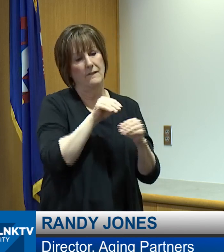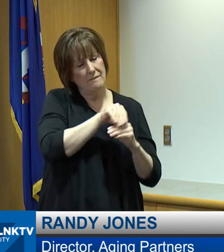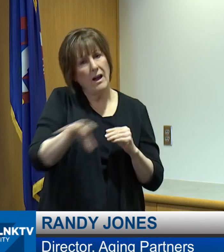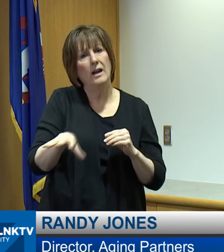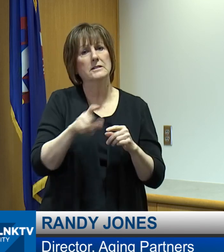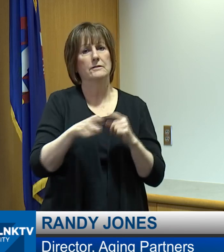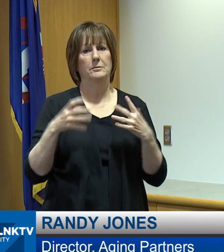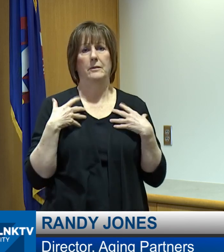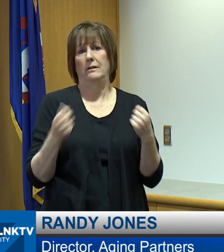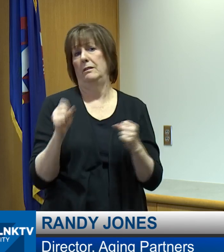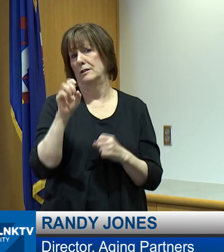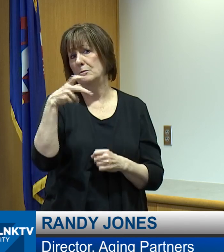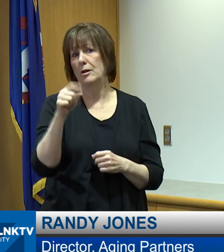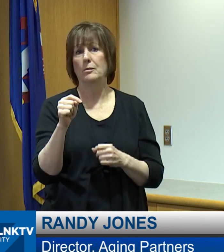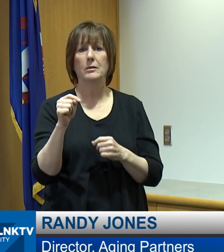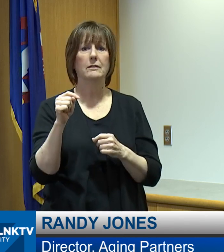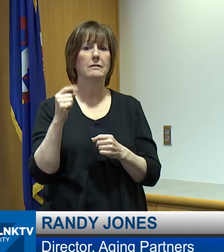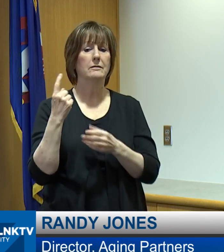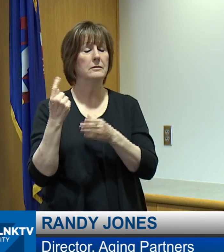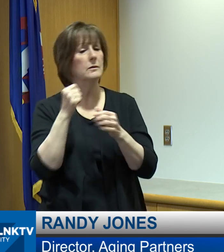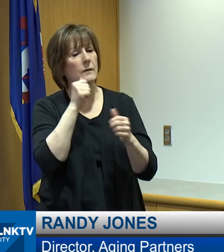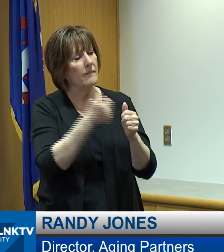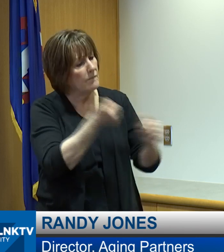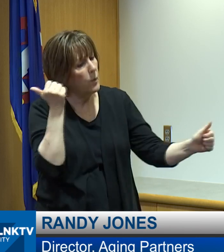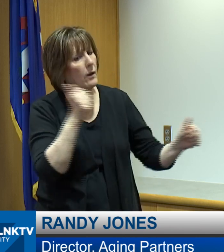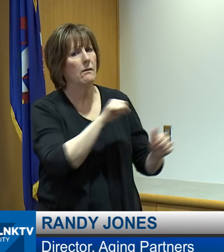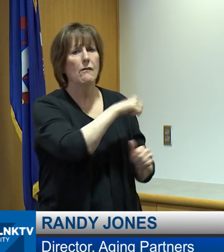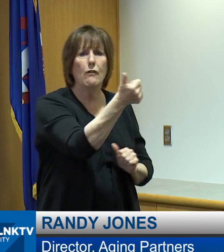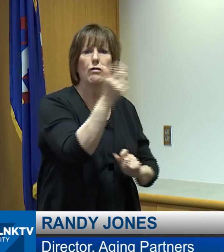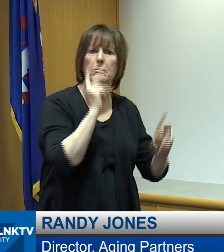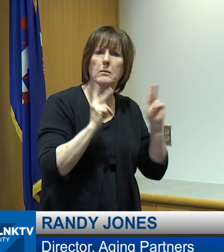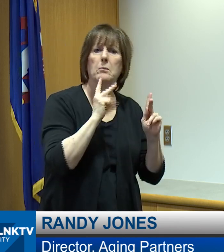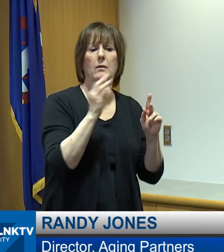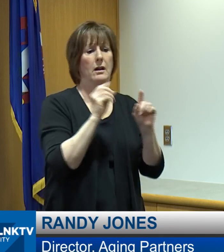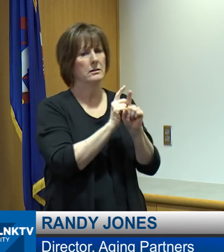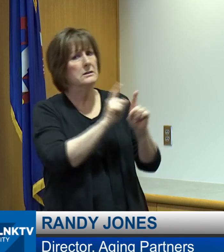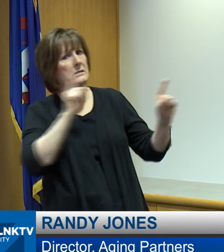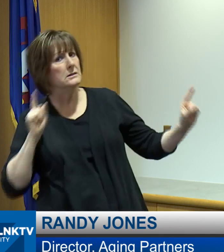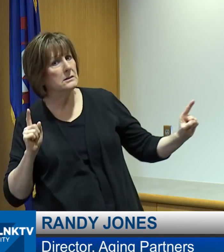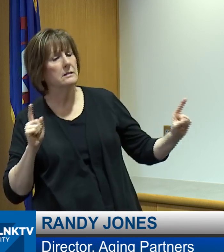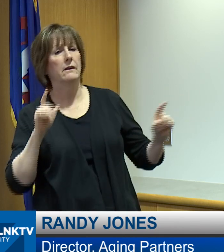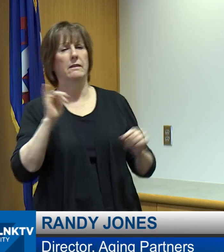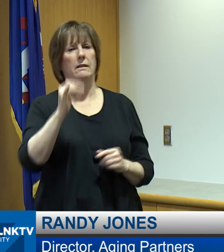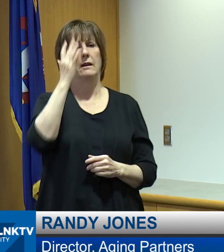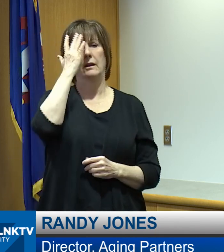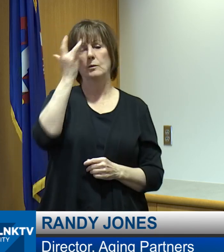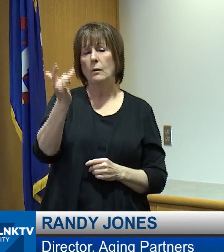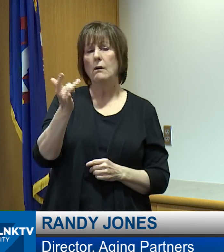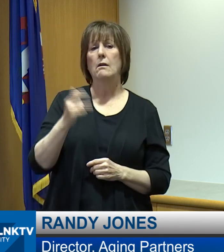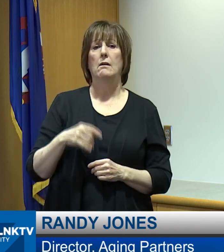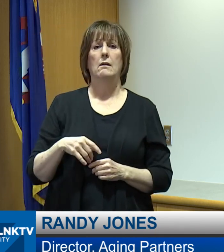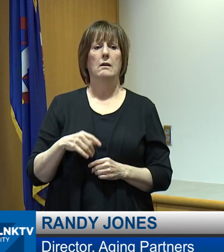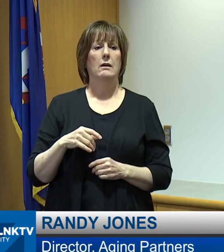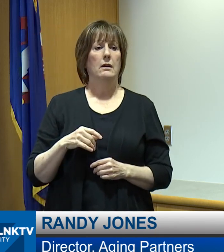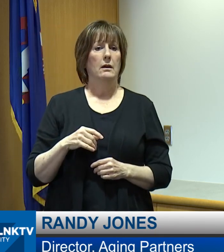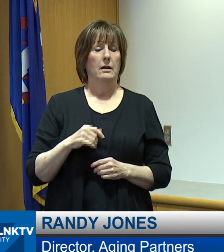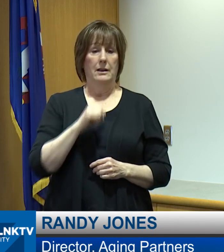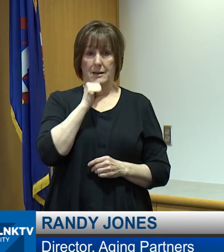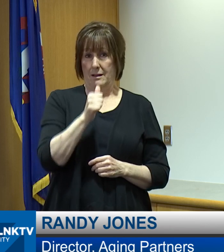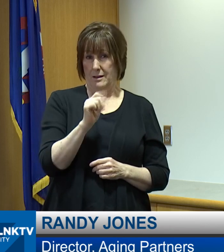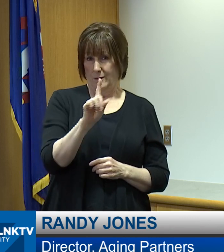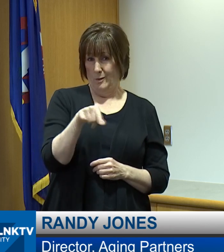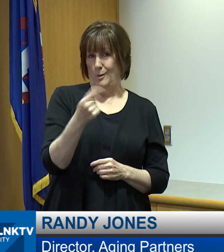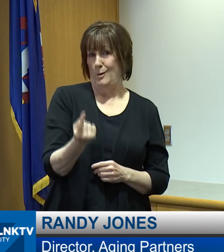in terms of being isolated from others and spacing themselves for others. This is why, in addition to